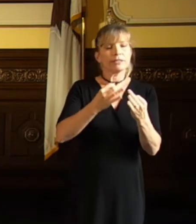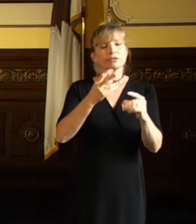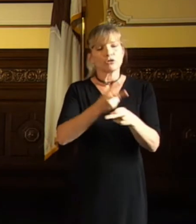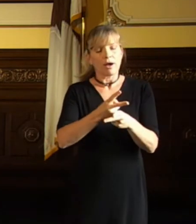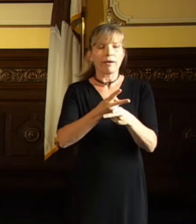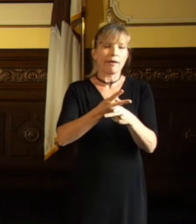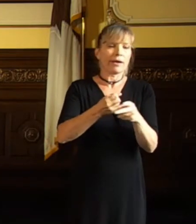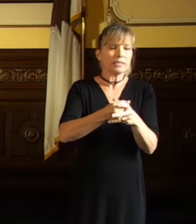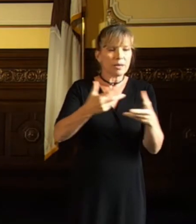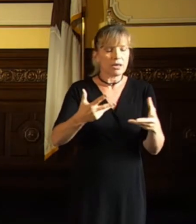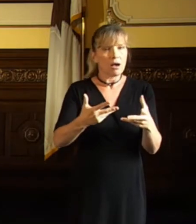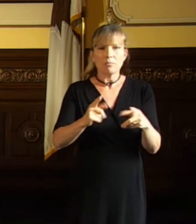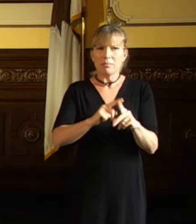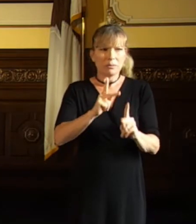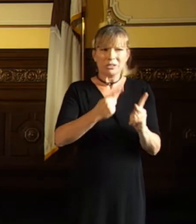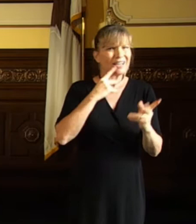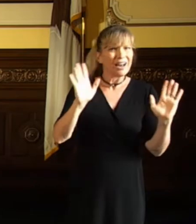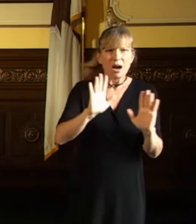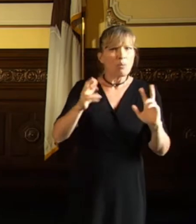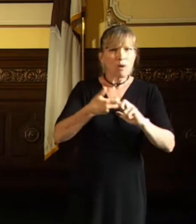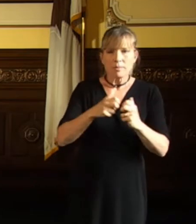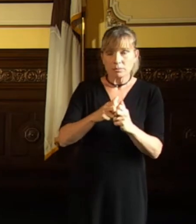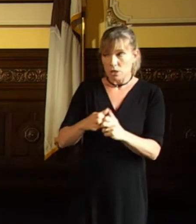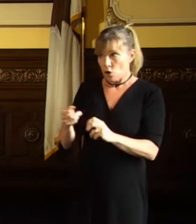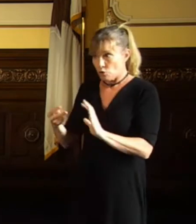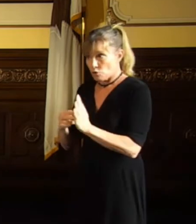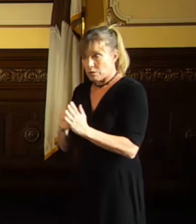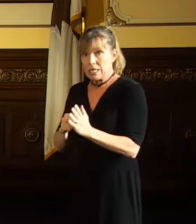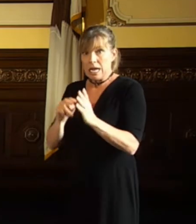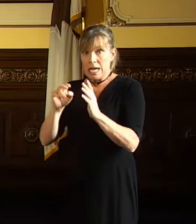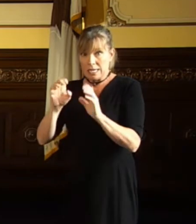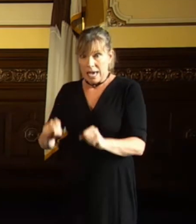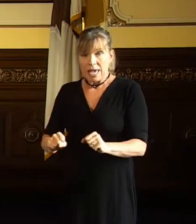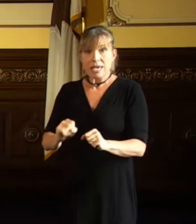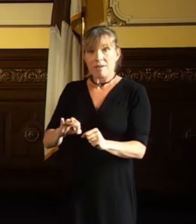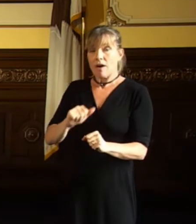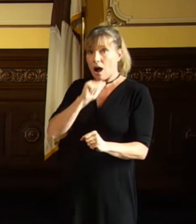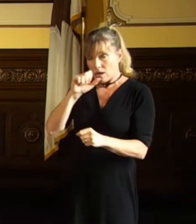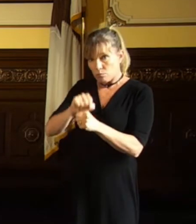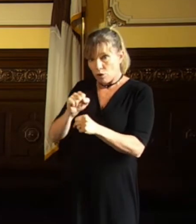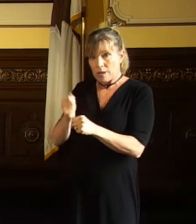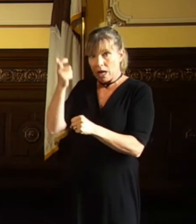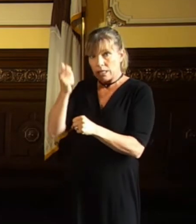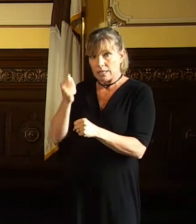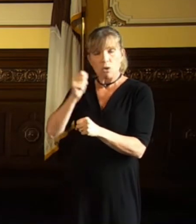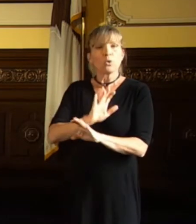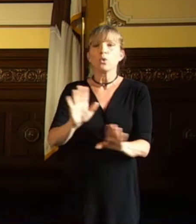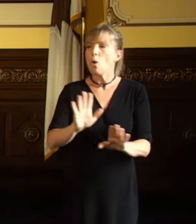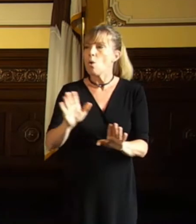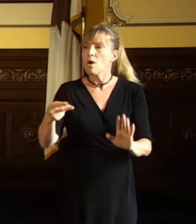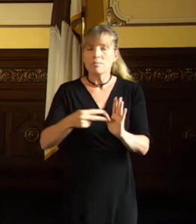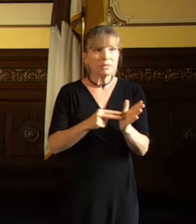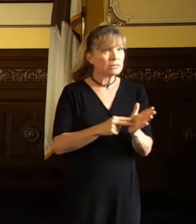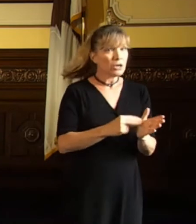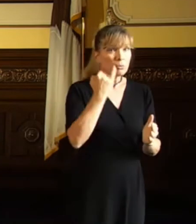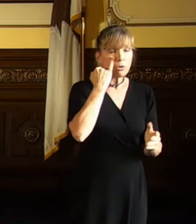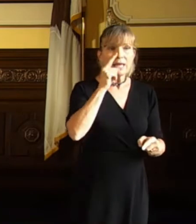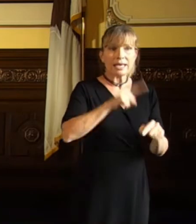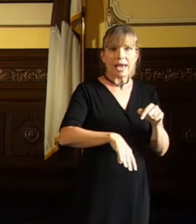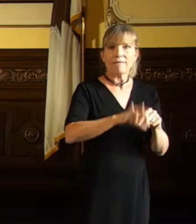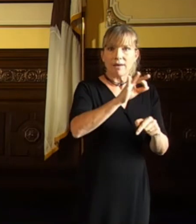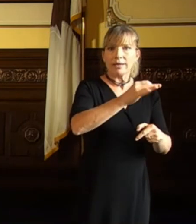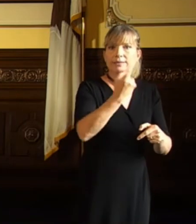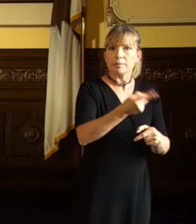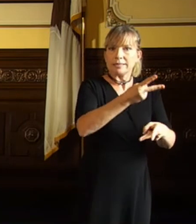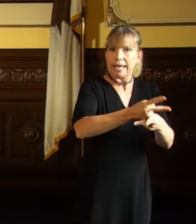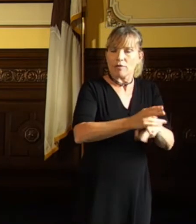saying they're having access issues. Yeah, you mean, can they get childcare if they're on unemployment? Is that Can your they, question? no, if they are unable to find childcare,